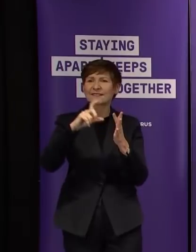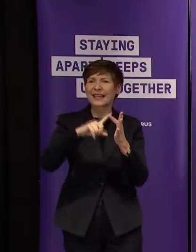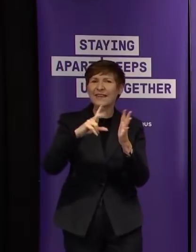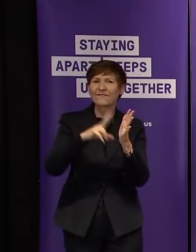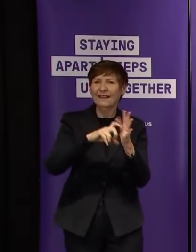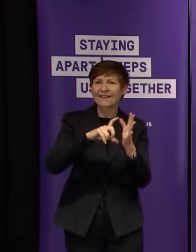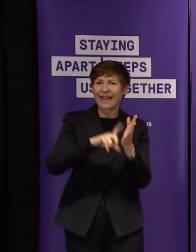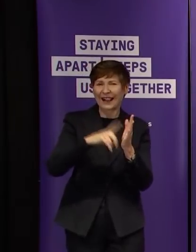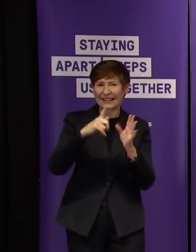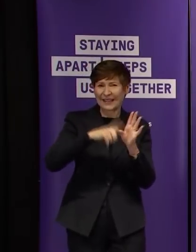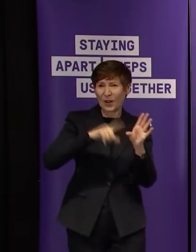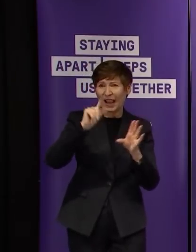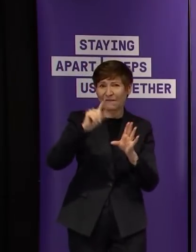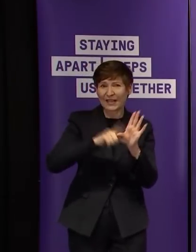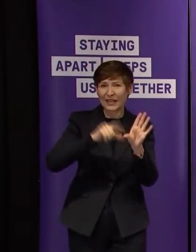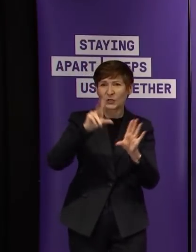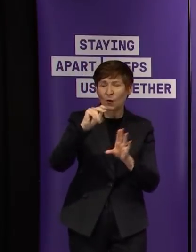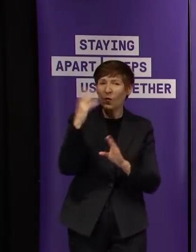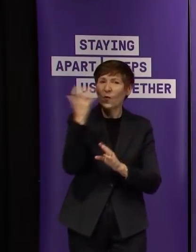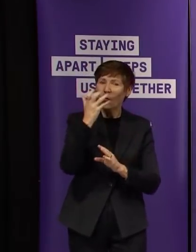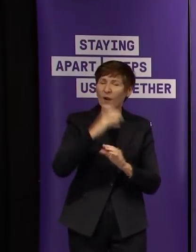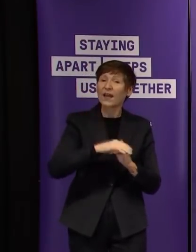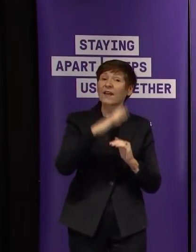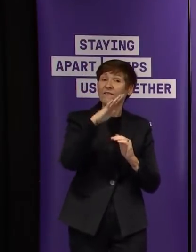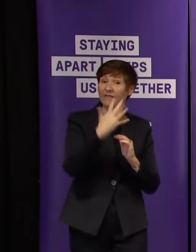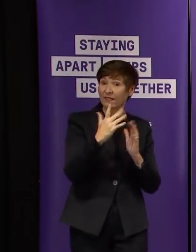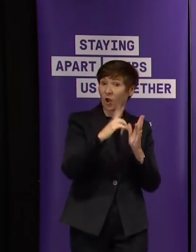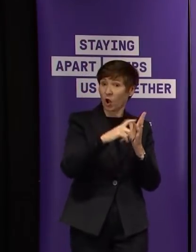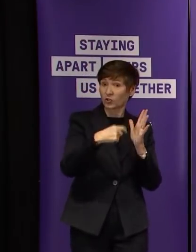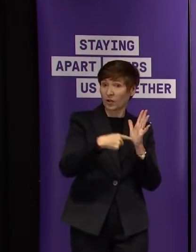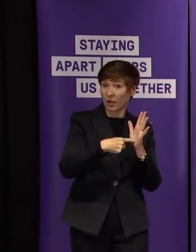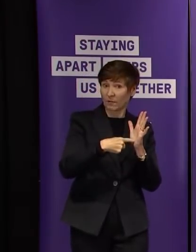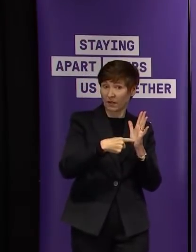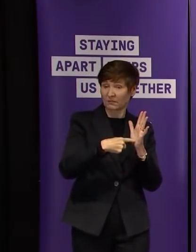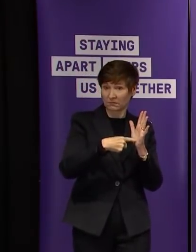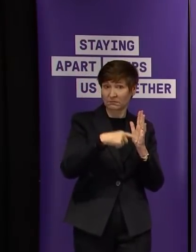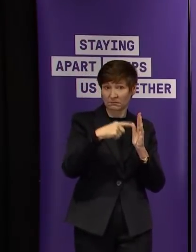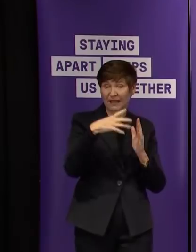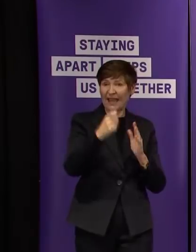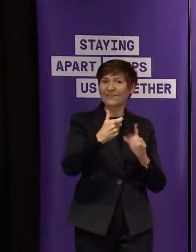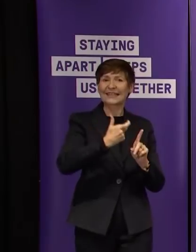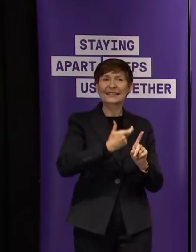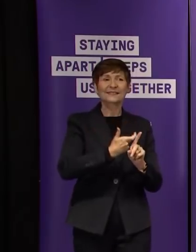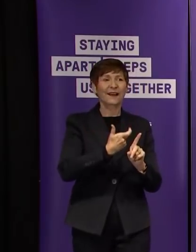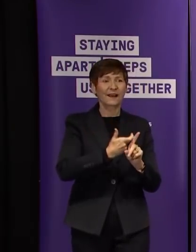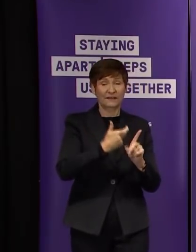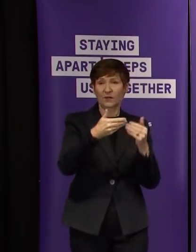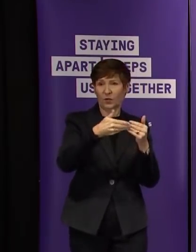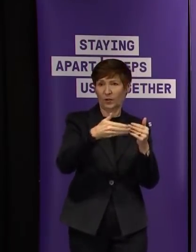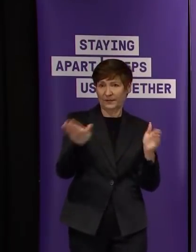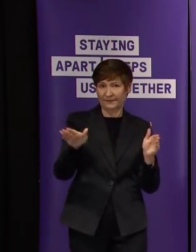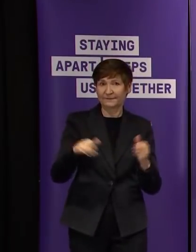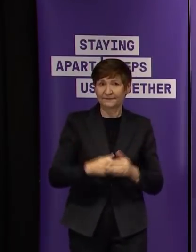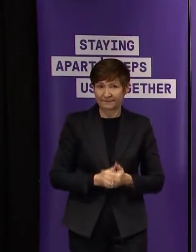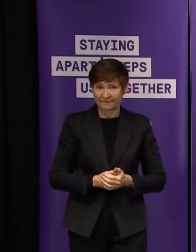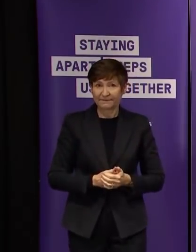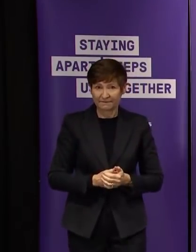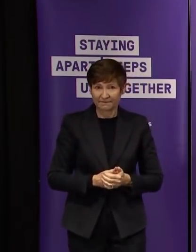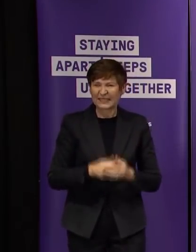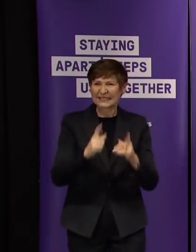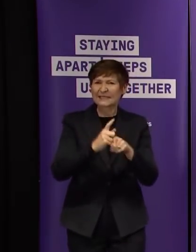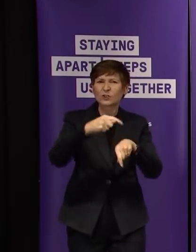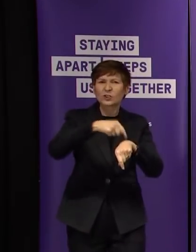childhood education, from the 5th of October, sessional kindergartens are open. In terms